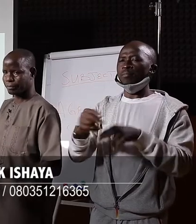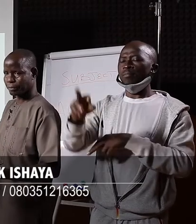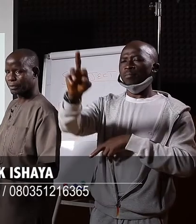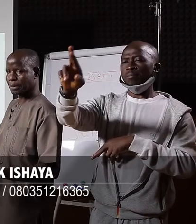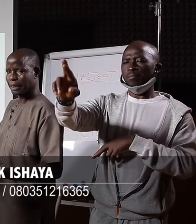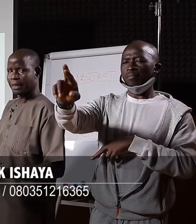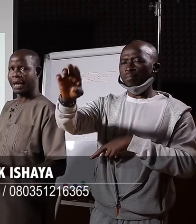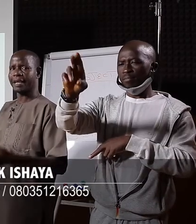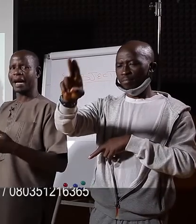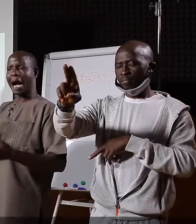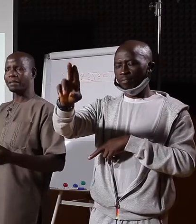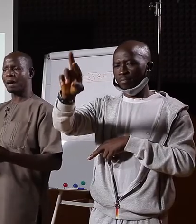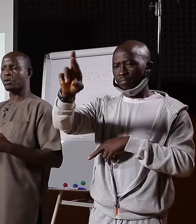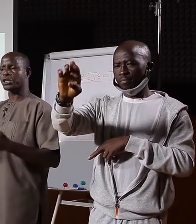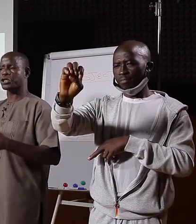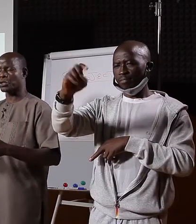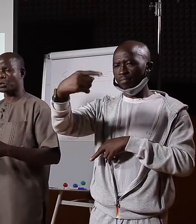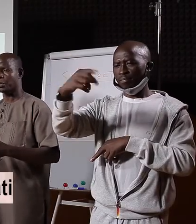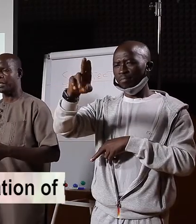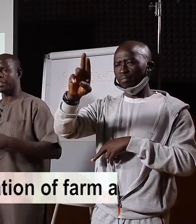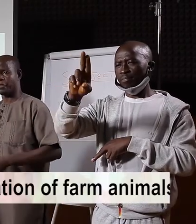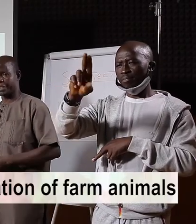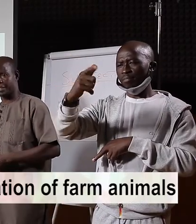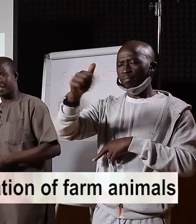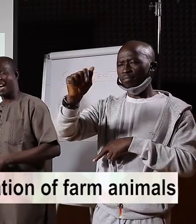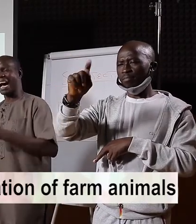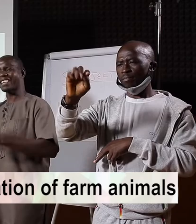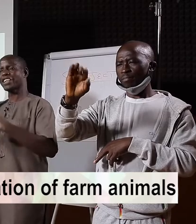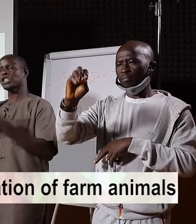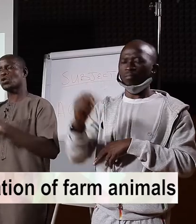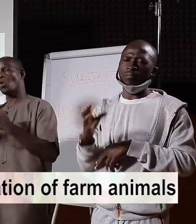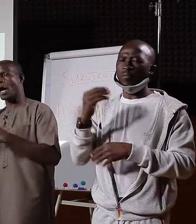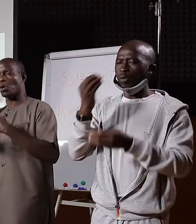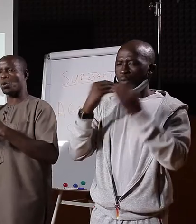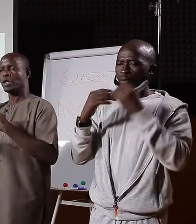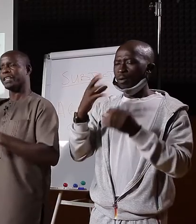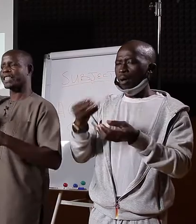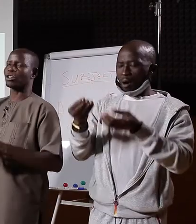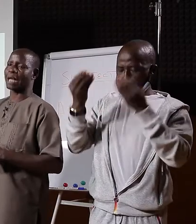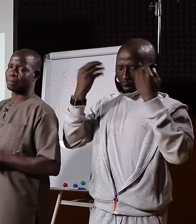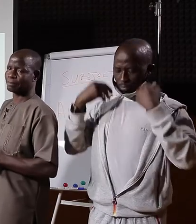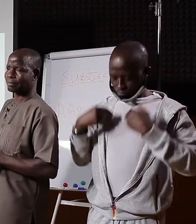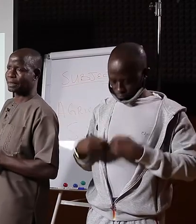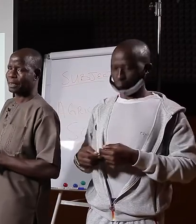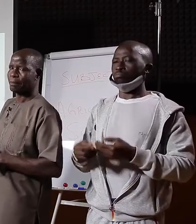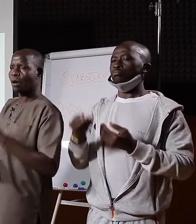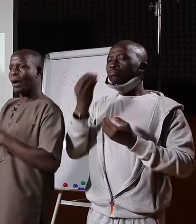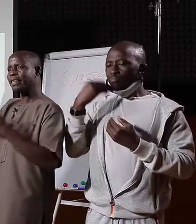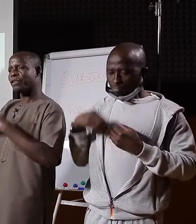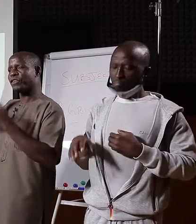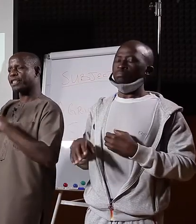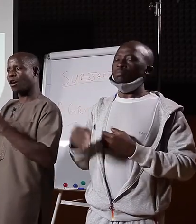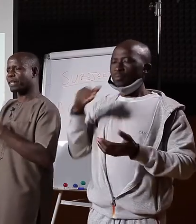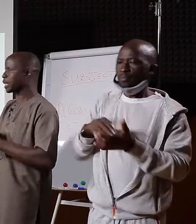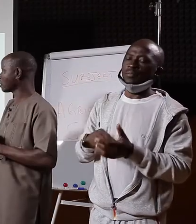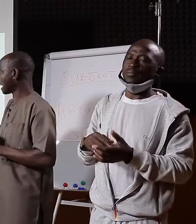regurgitation. Then the animal will chew the feet and re-swallow the second time. But when